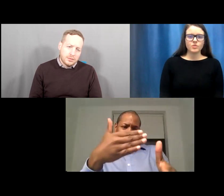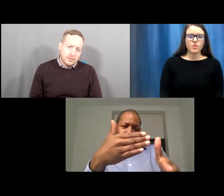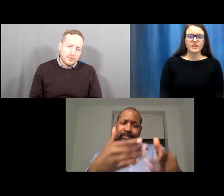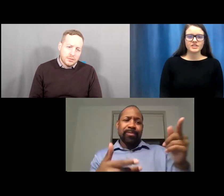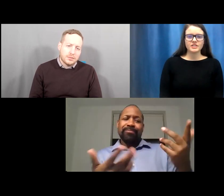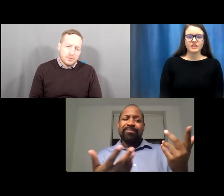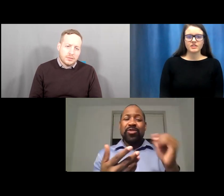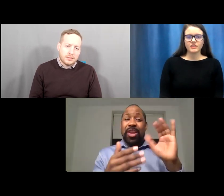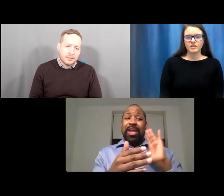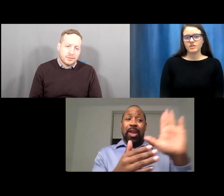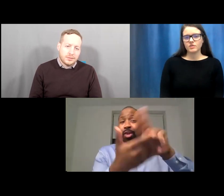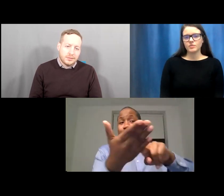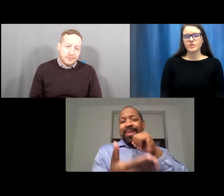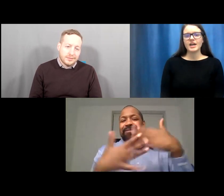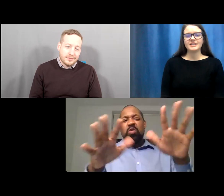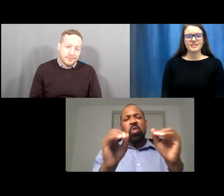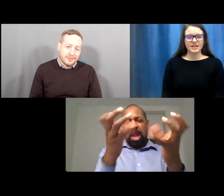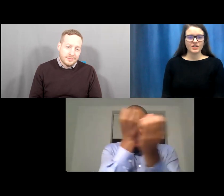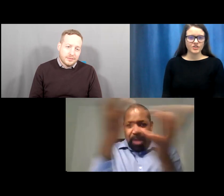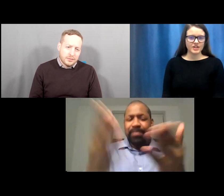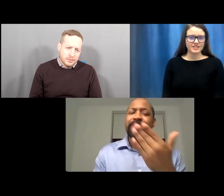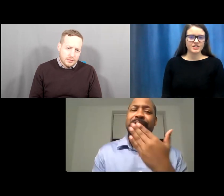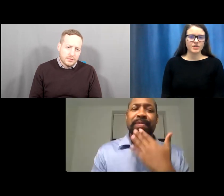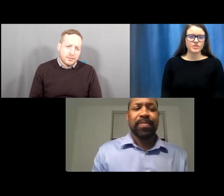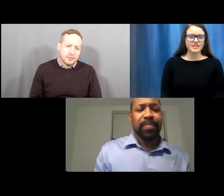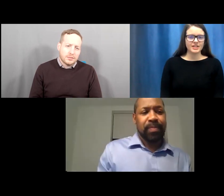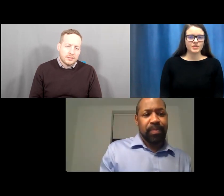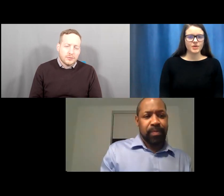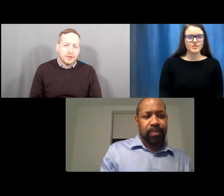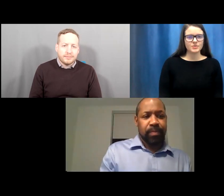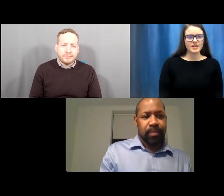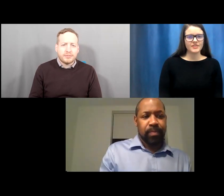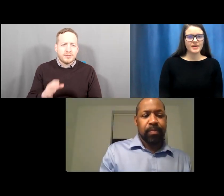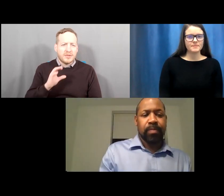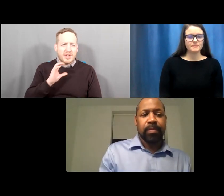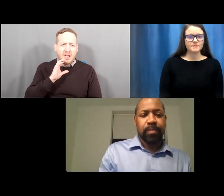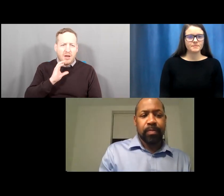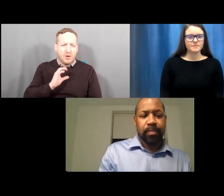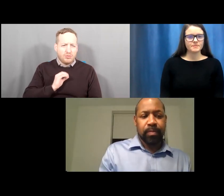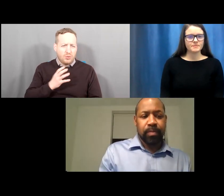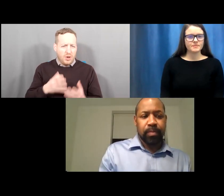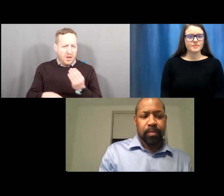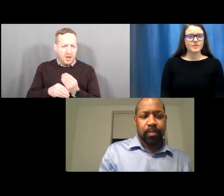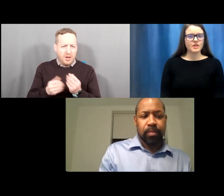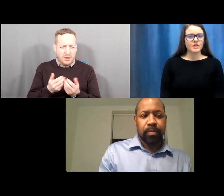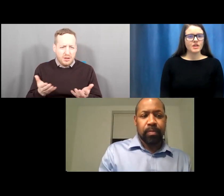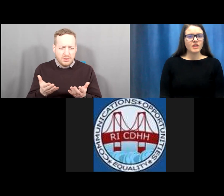We want we're not ending that contract. Just letting you know, just want to add